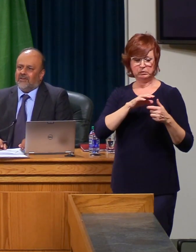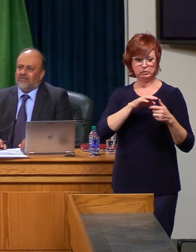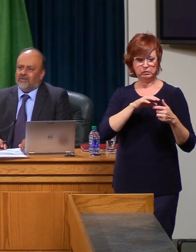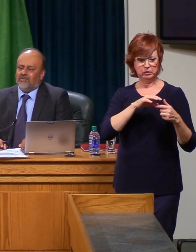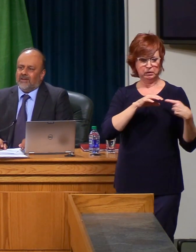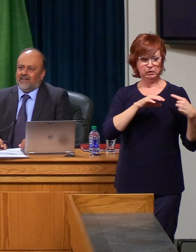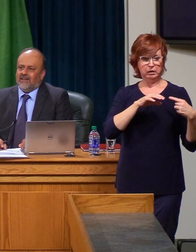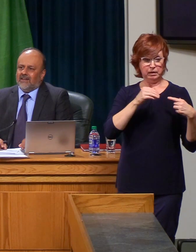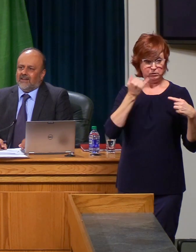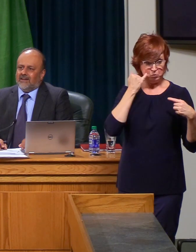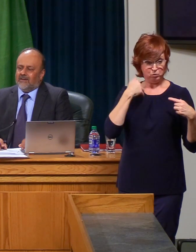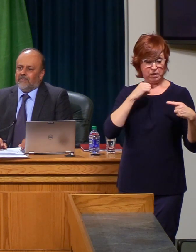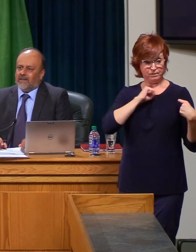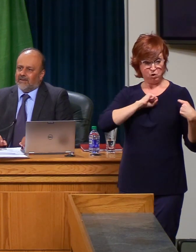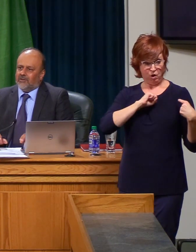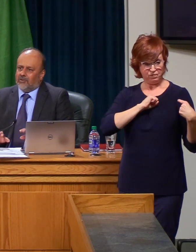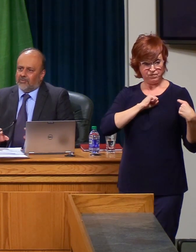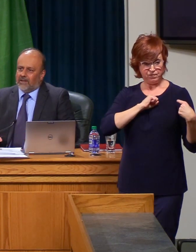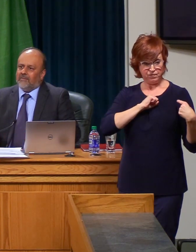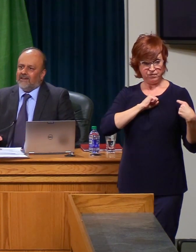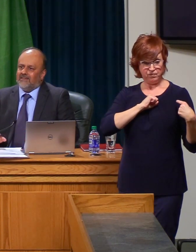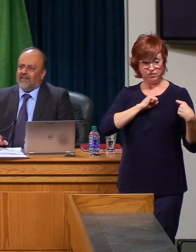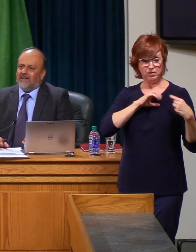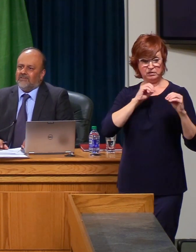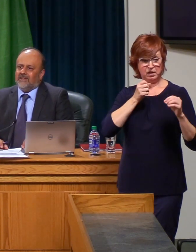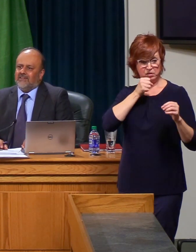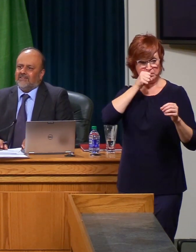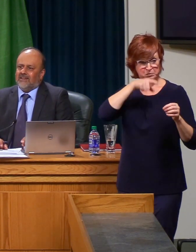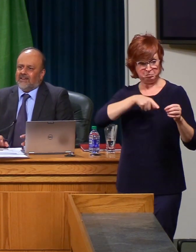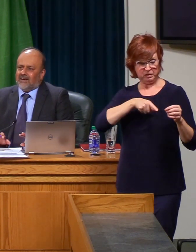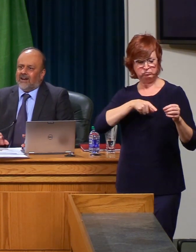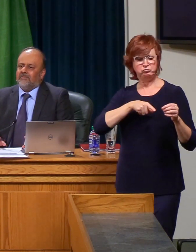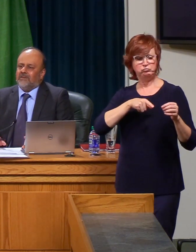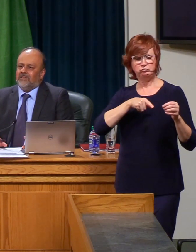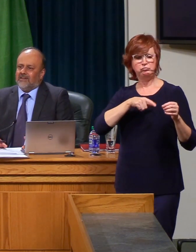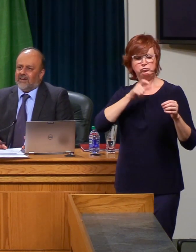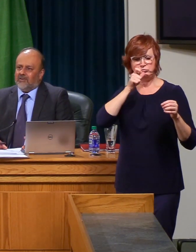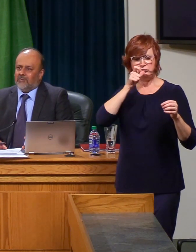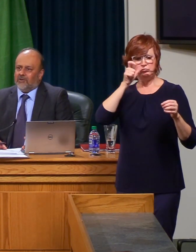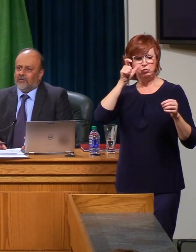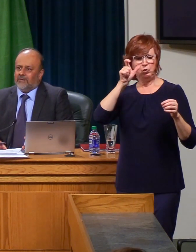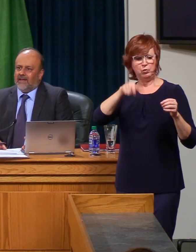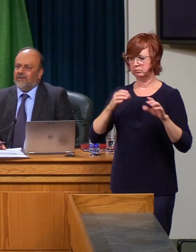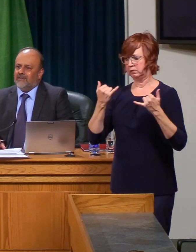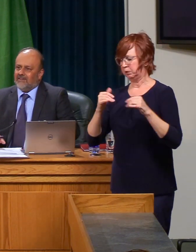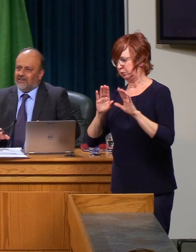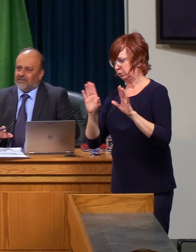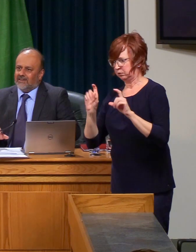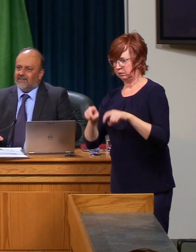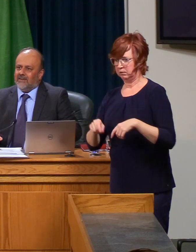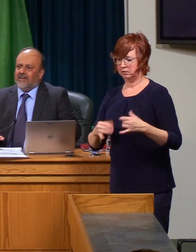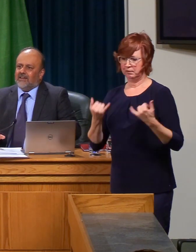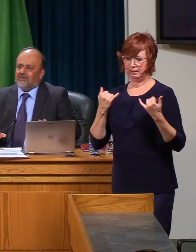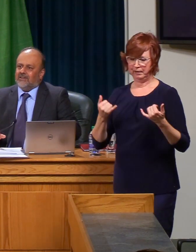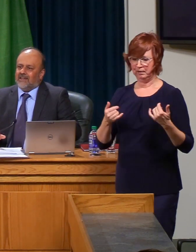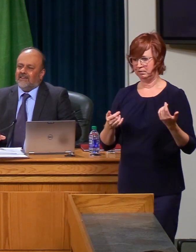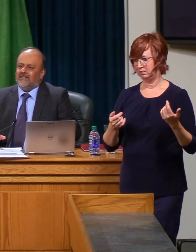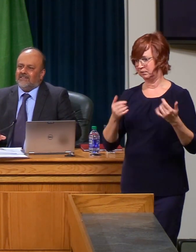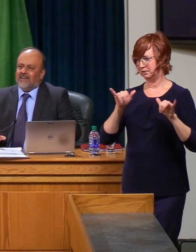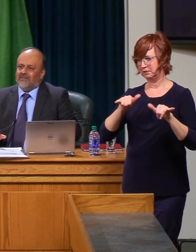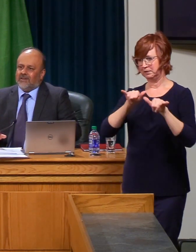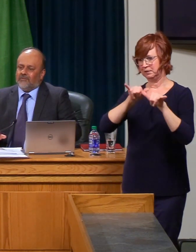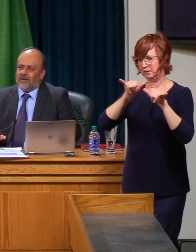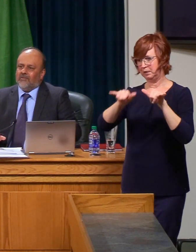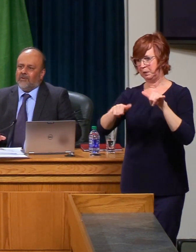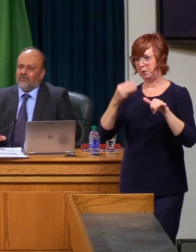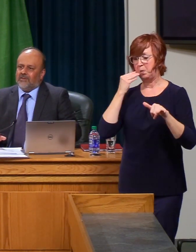again is not really, you want to minimize that. So this just calms everything down, we hope. That ways, things are, so the